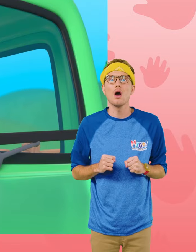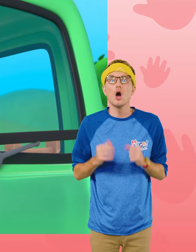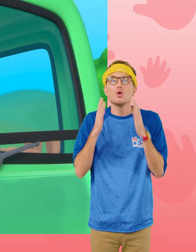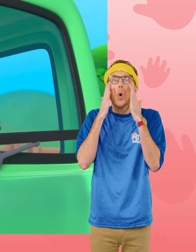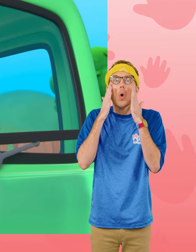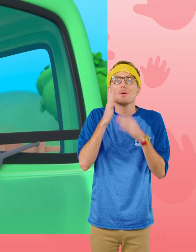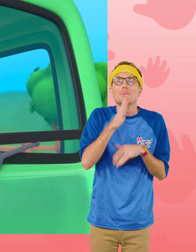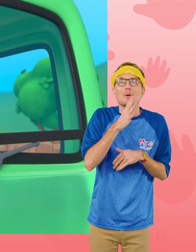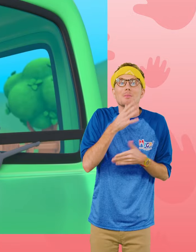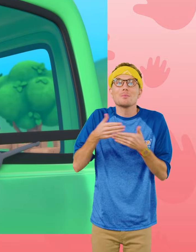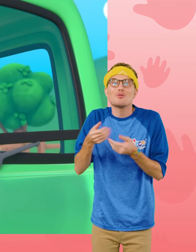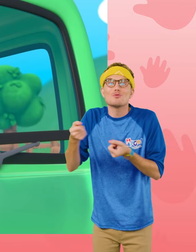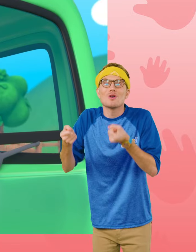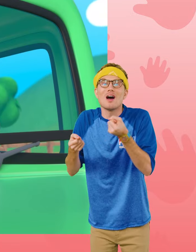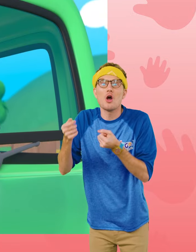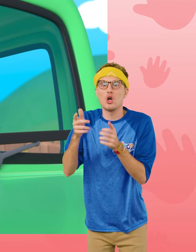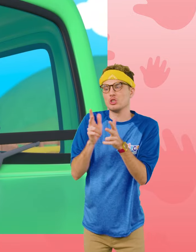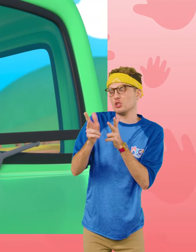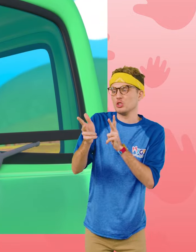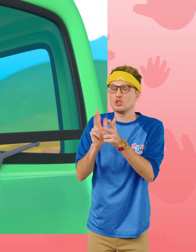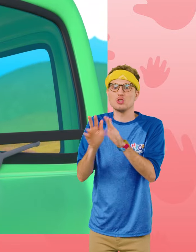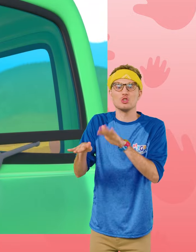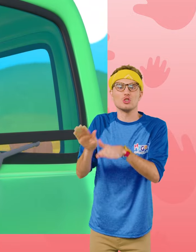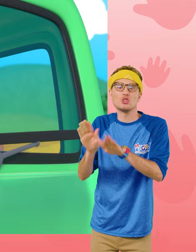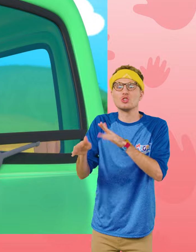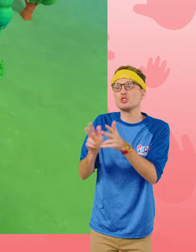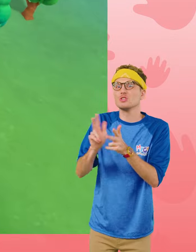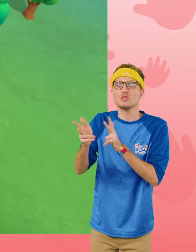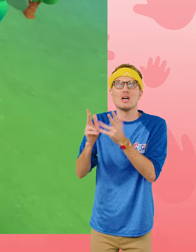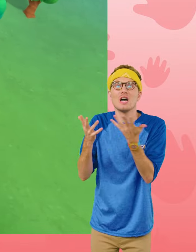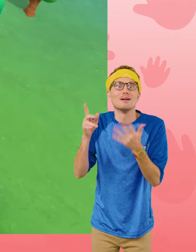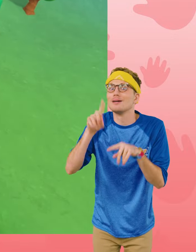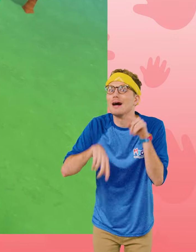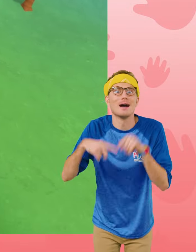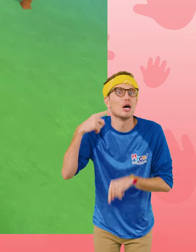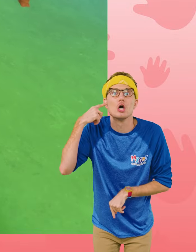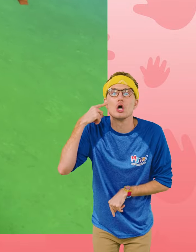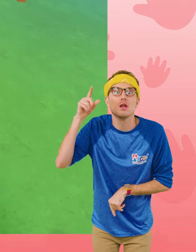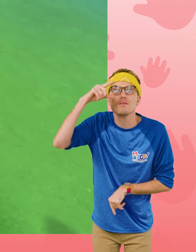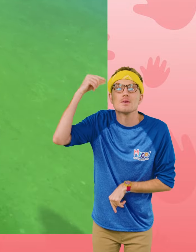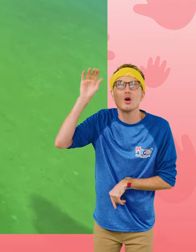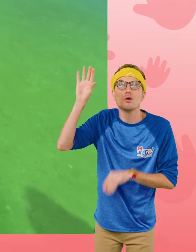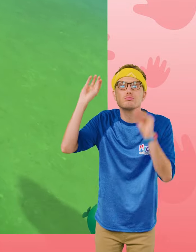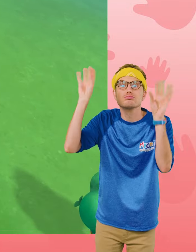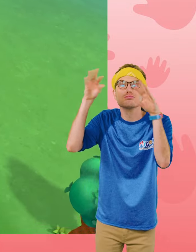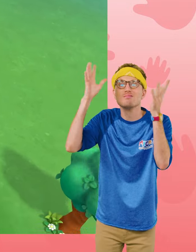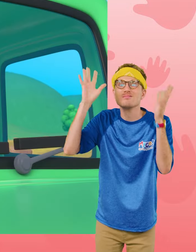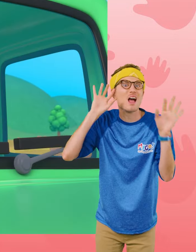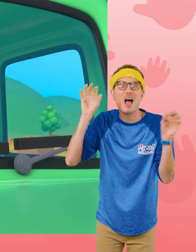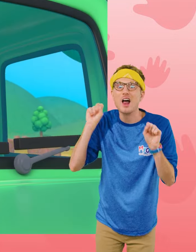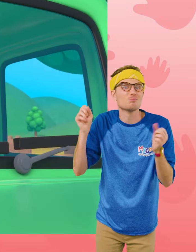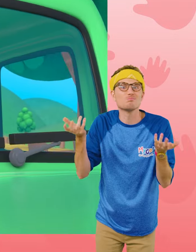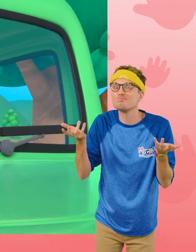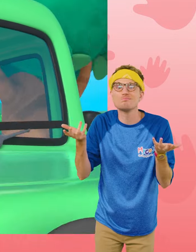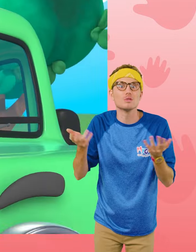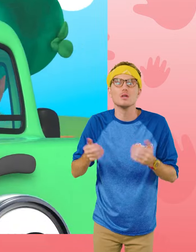Oh no! Mummy and Baby Truck are having a play race! They're brumming too loud to hear Fiona's siren!